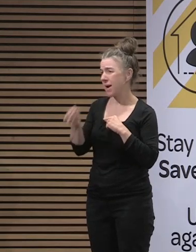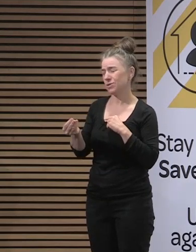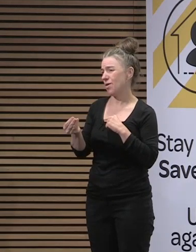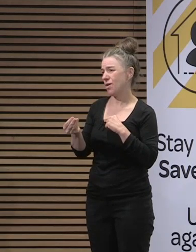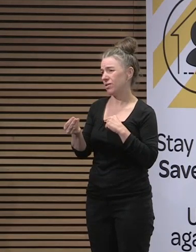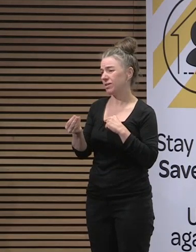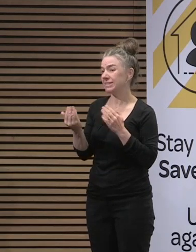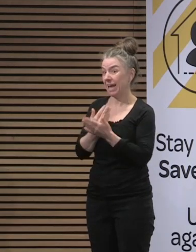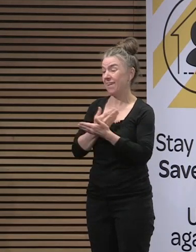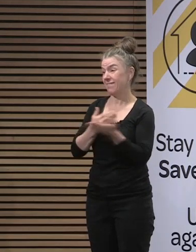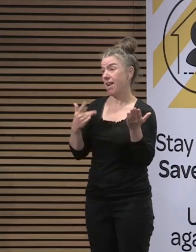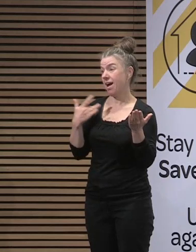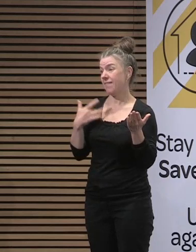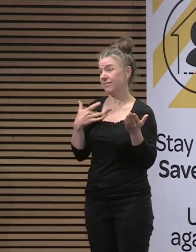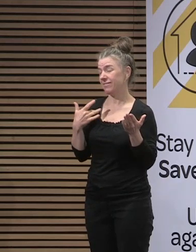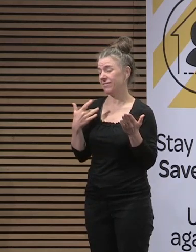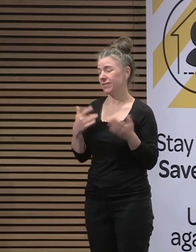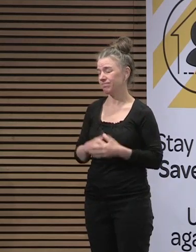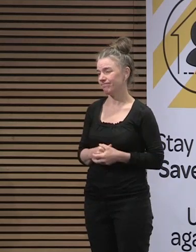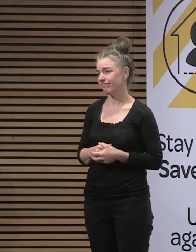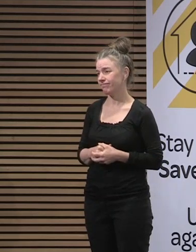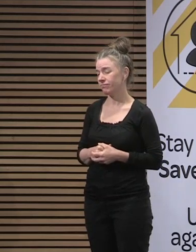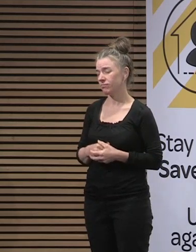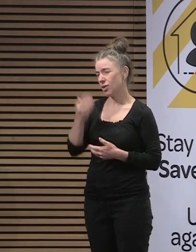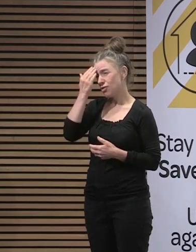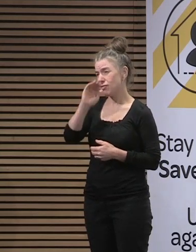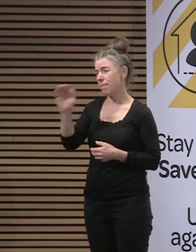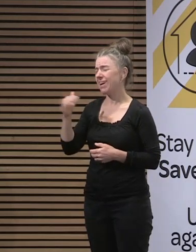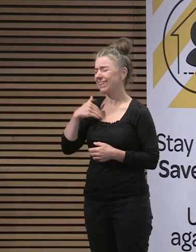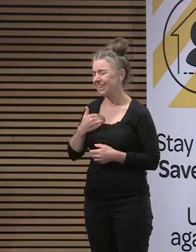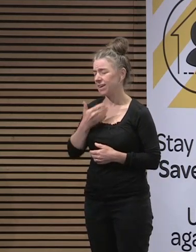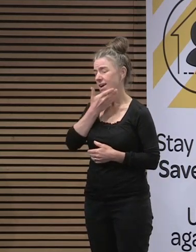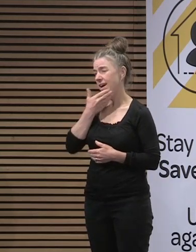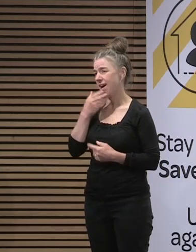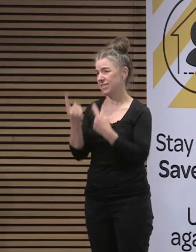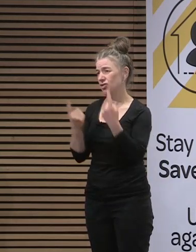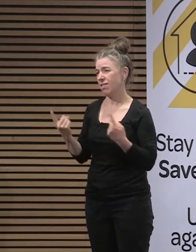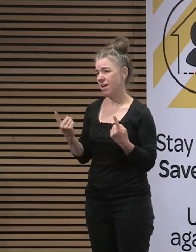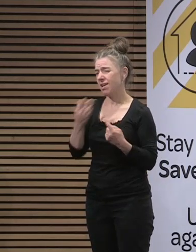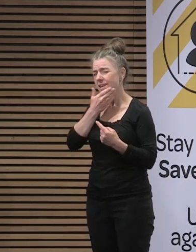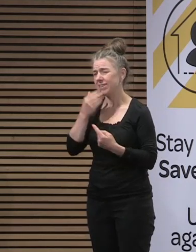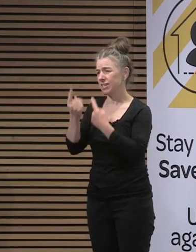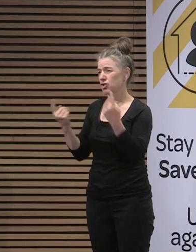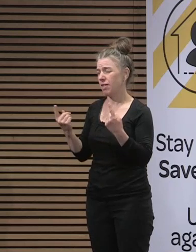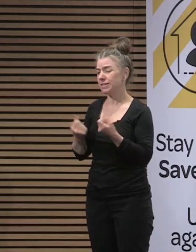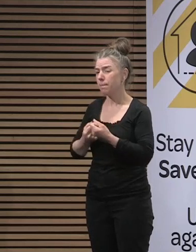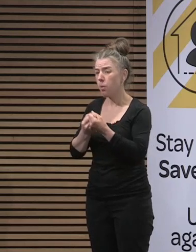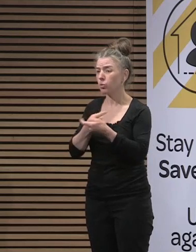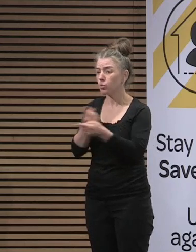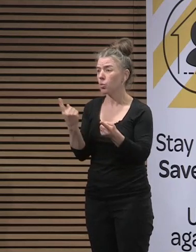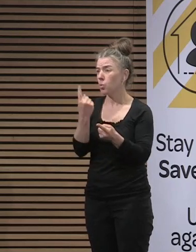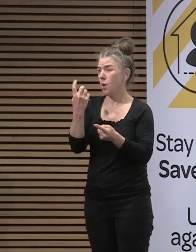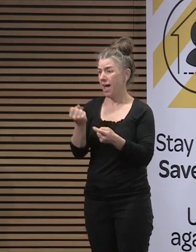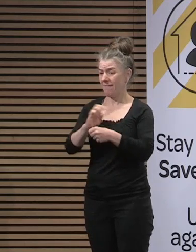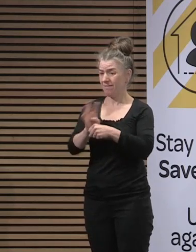lives. I also want to re-emphasise the need for kindness and support for those who have had or currently